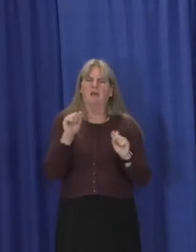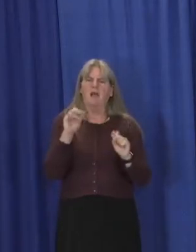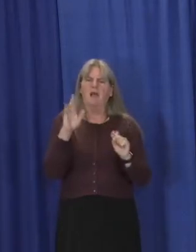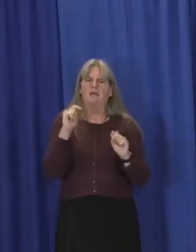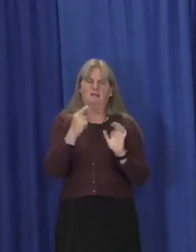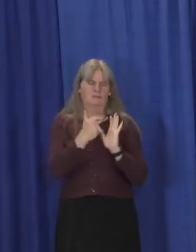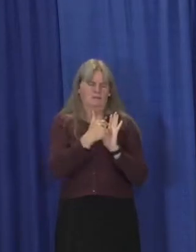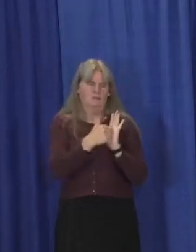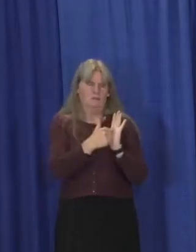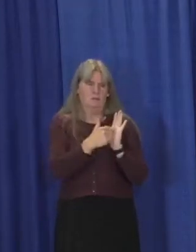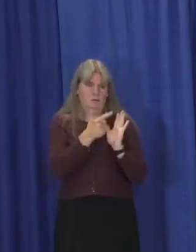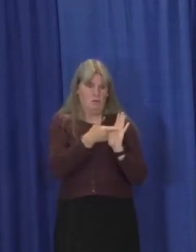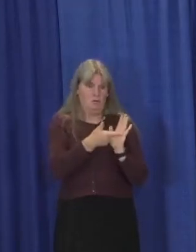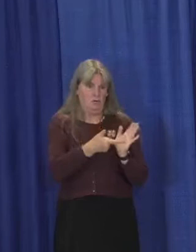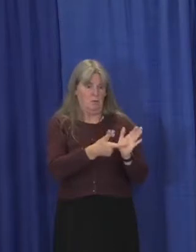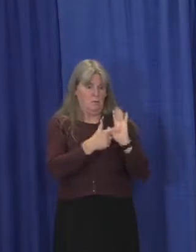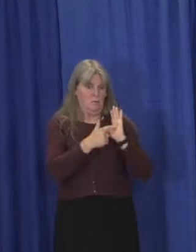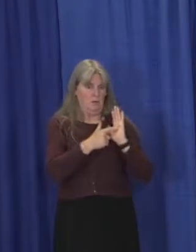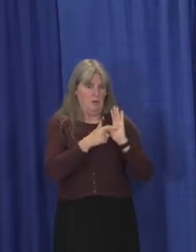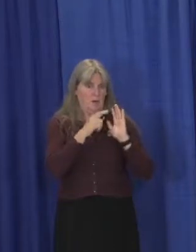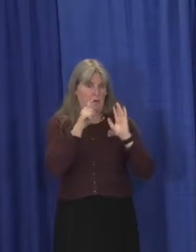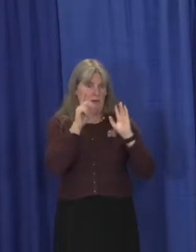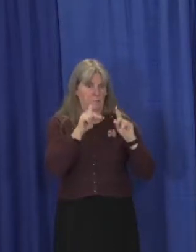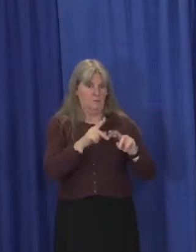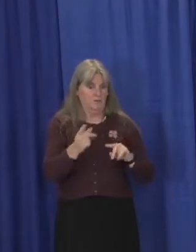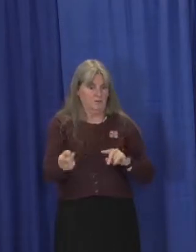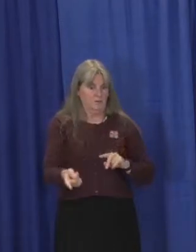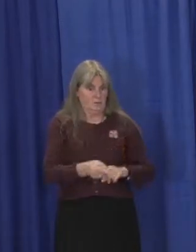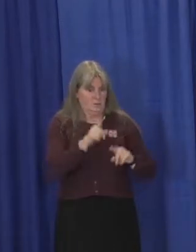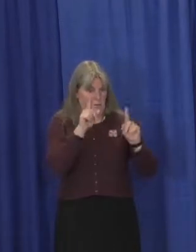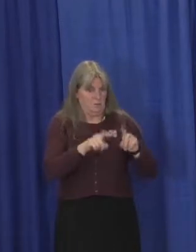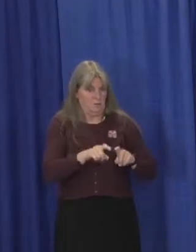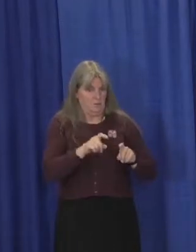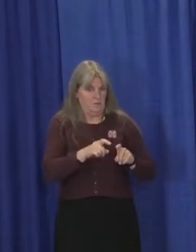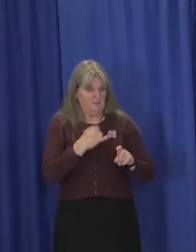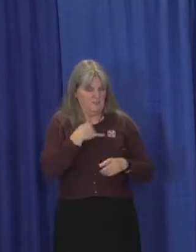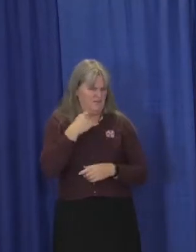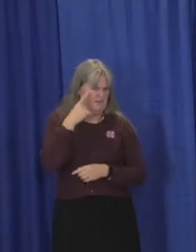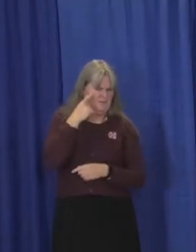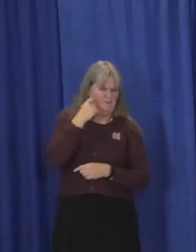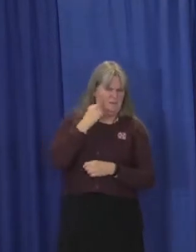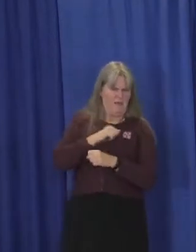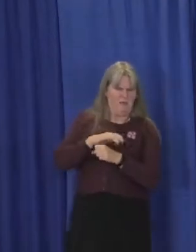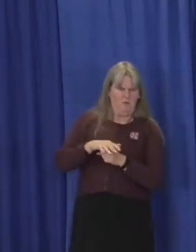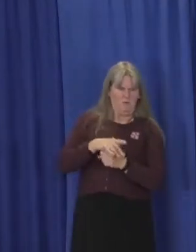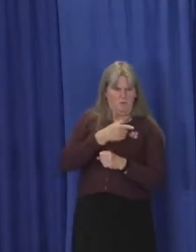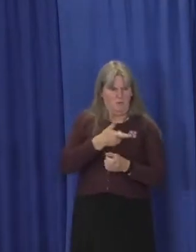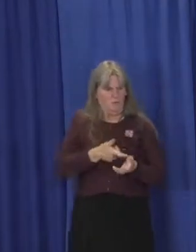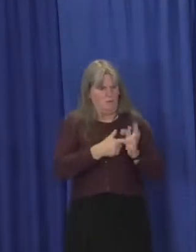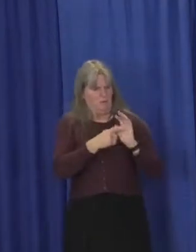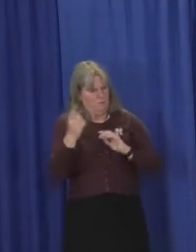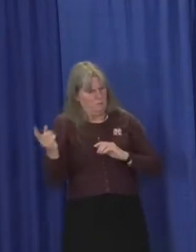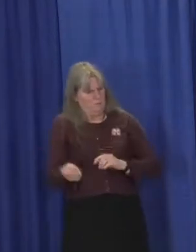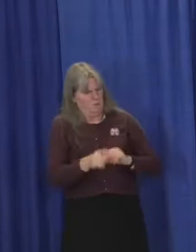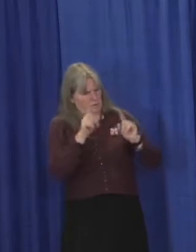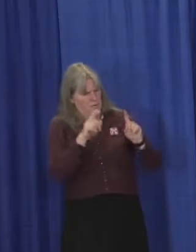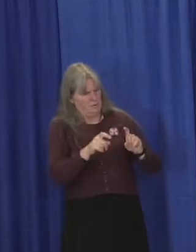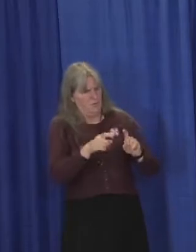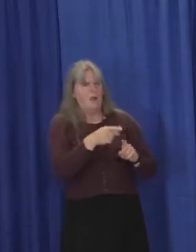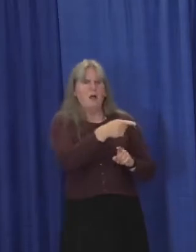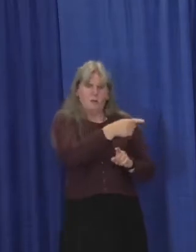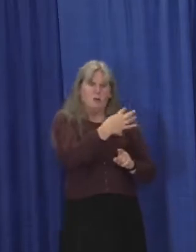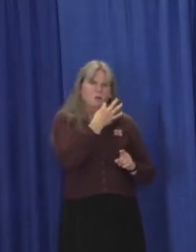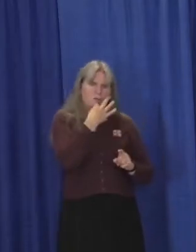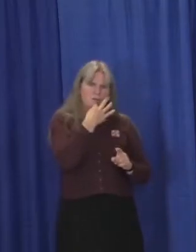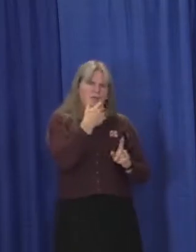to get tested if there's suspicion that they have COVID-19? I know it was said that self-isolation can be